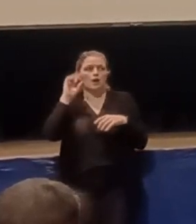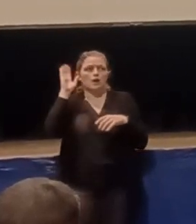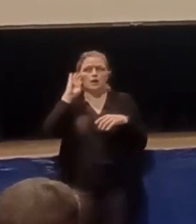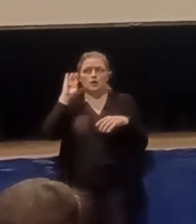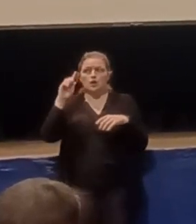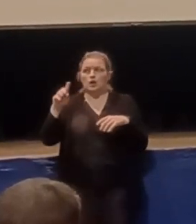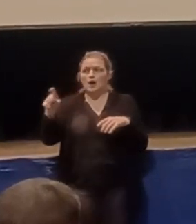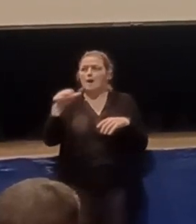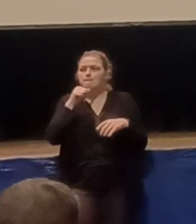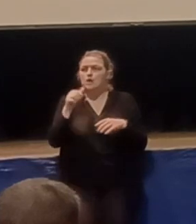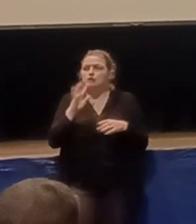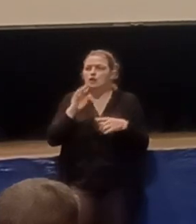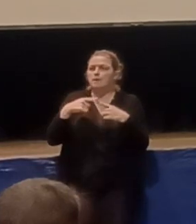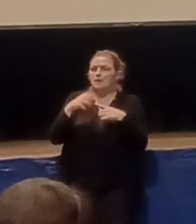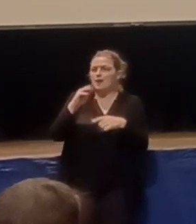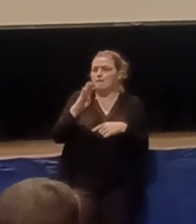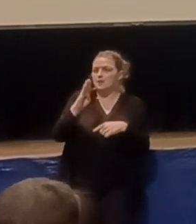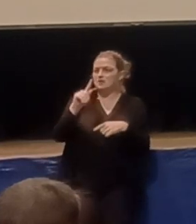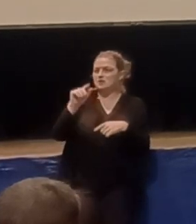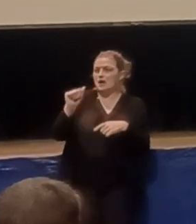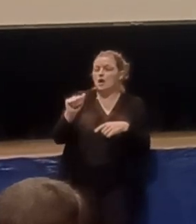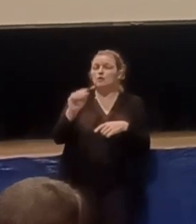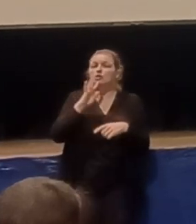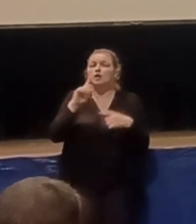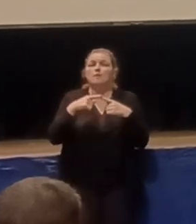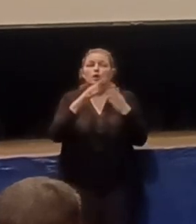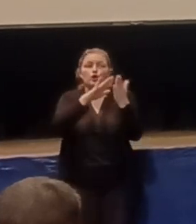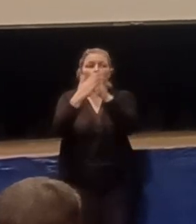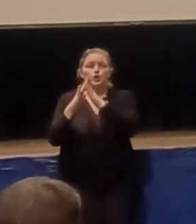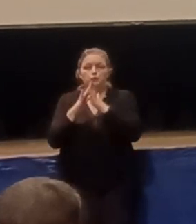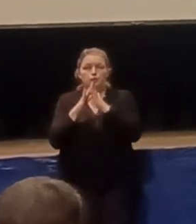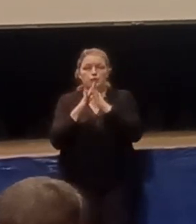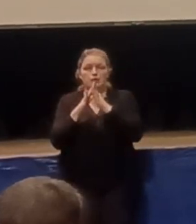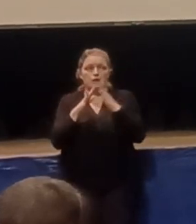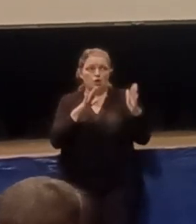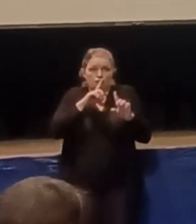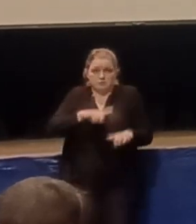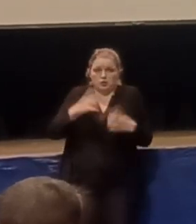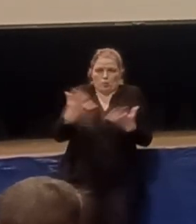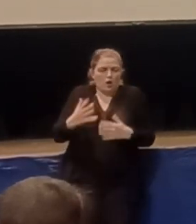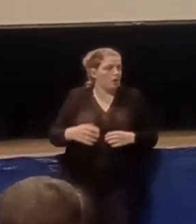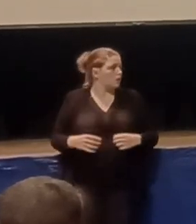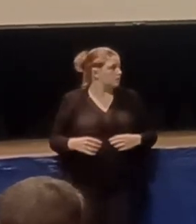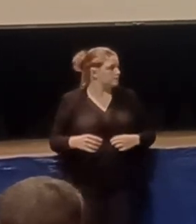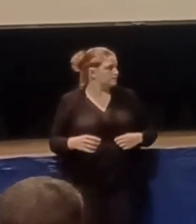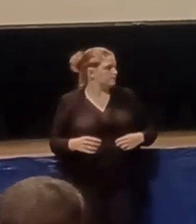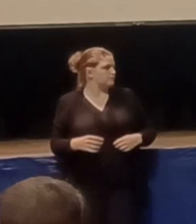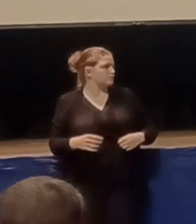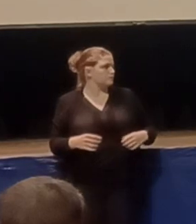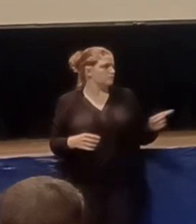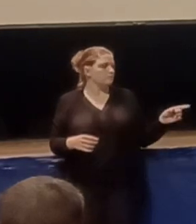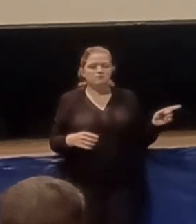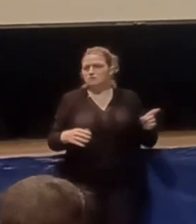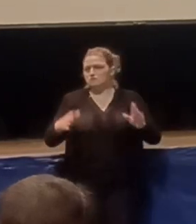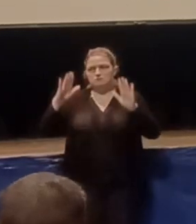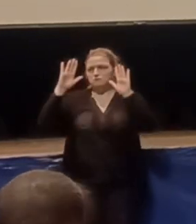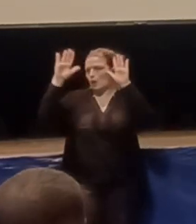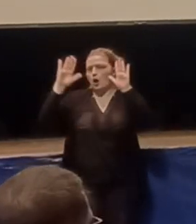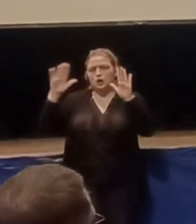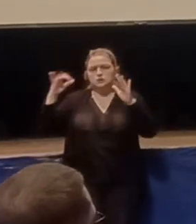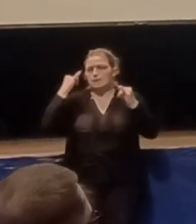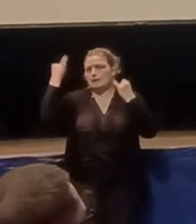not talking about MbTA, we're talking about the community. I want to hear your response. I think, you know, these are all excellent ideas.